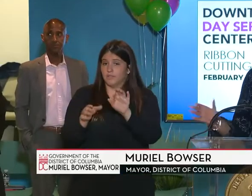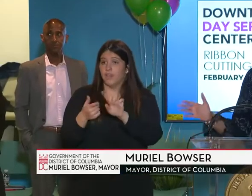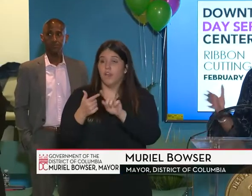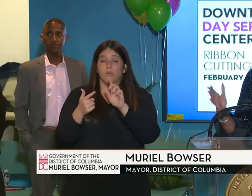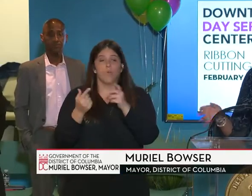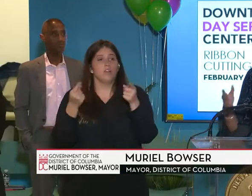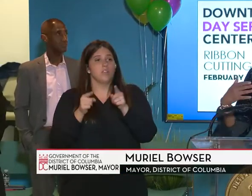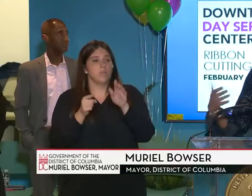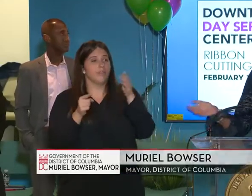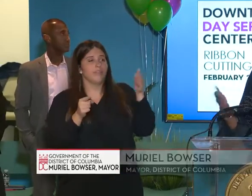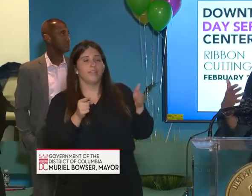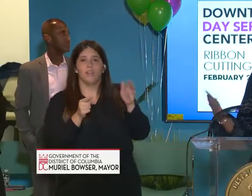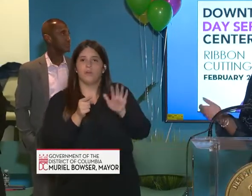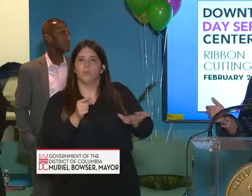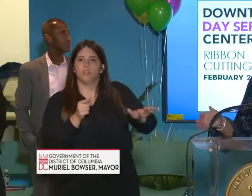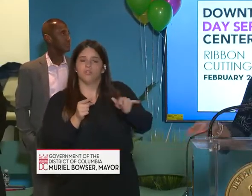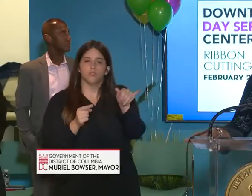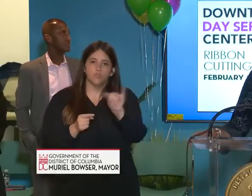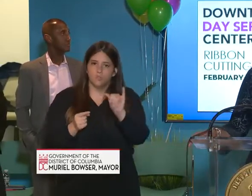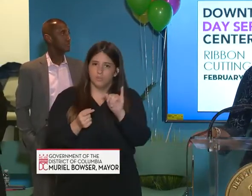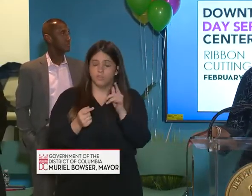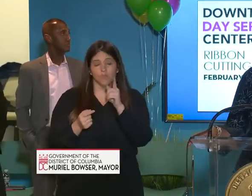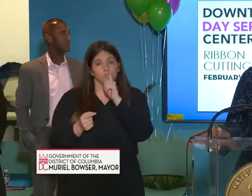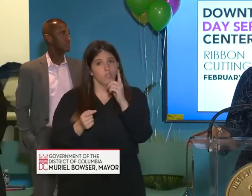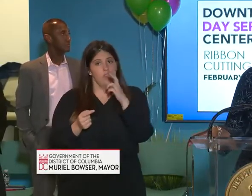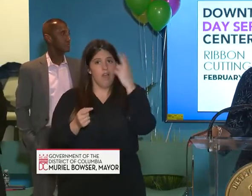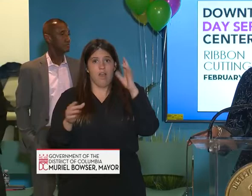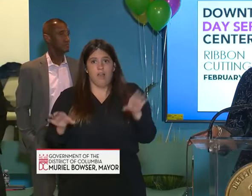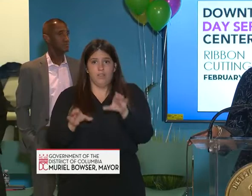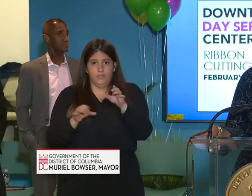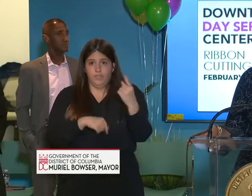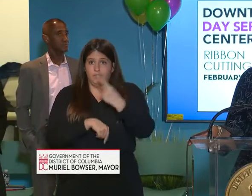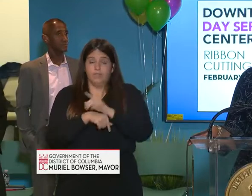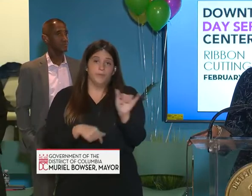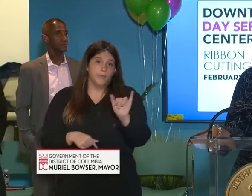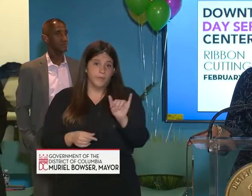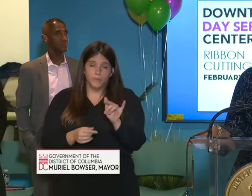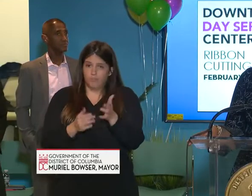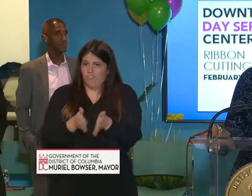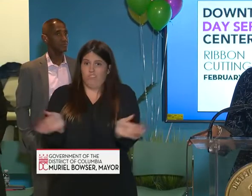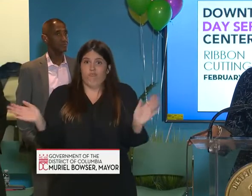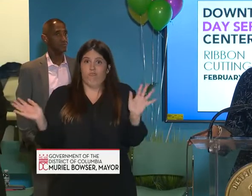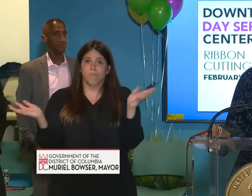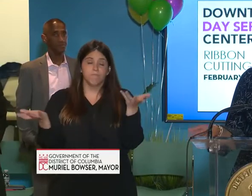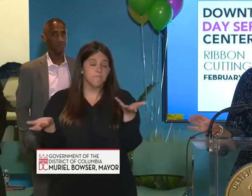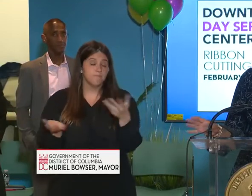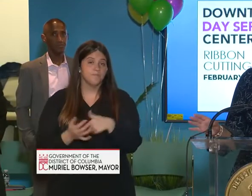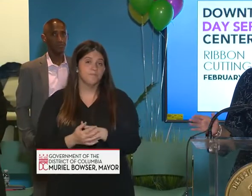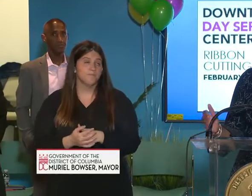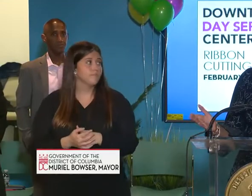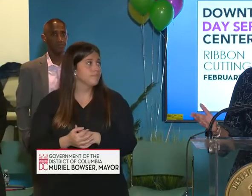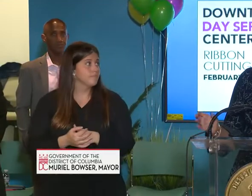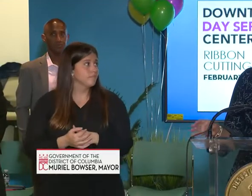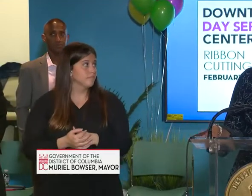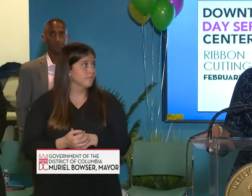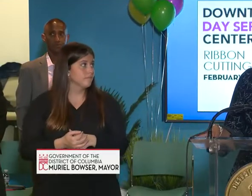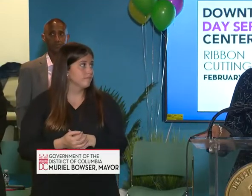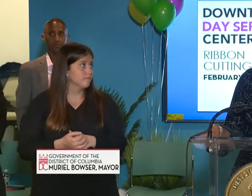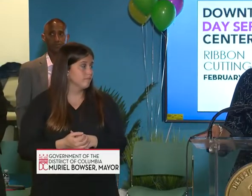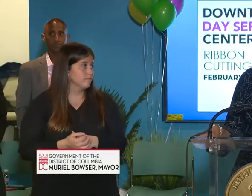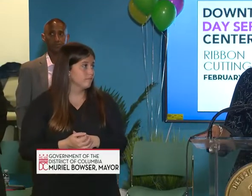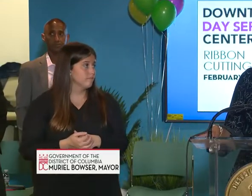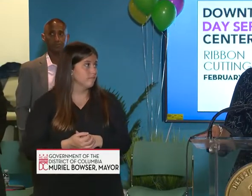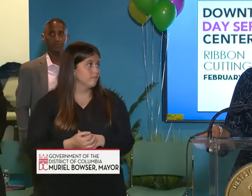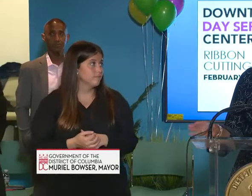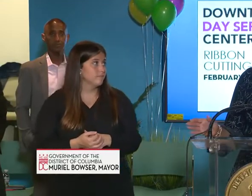neighborhoods, which is also a high activity day, just in general. So there will be some things that